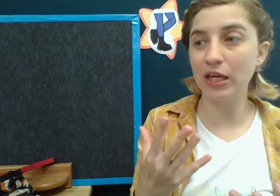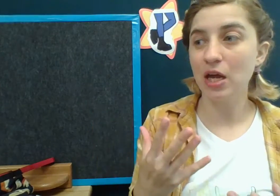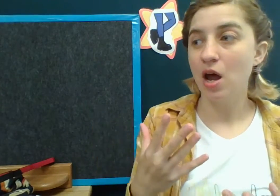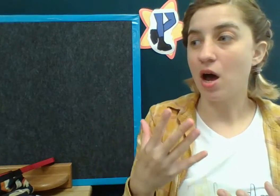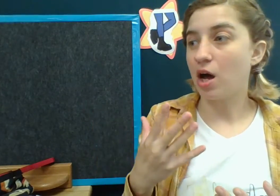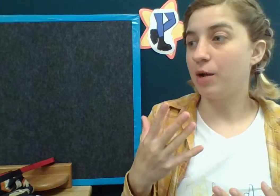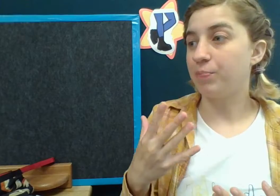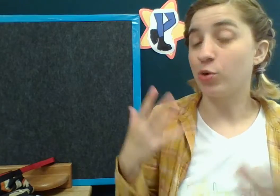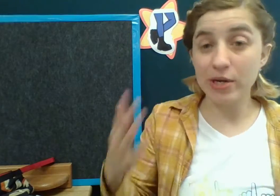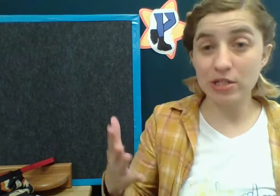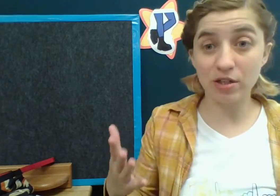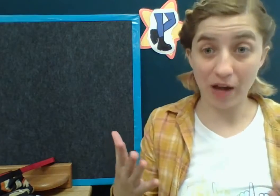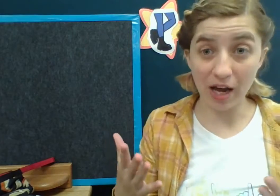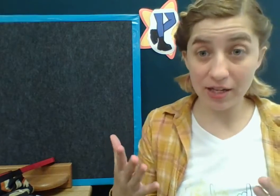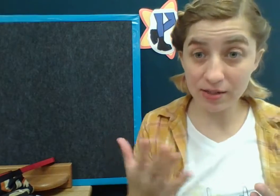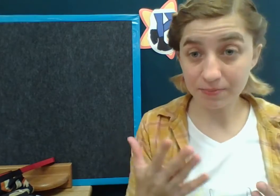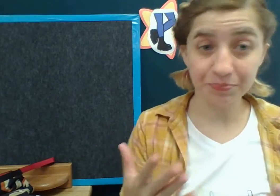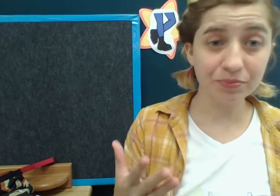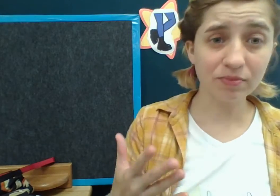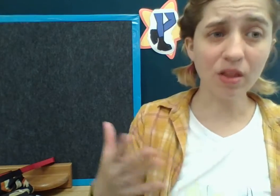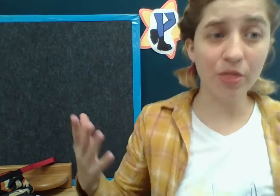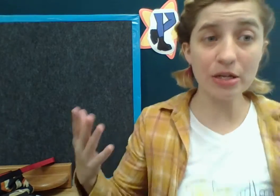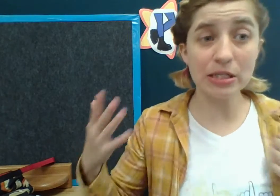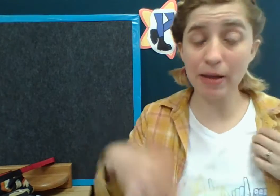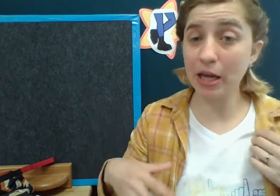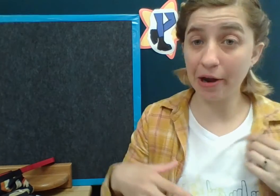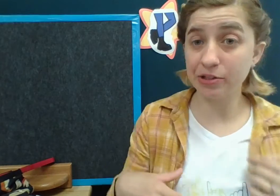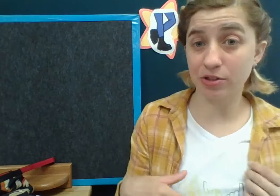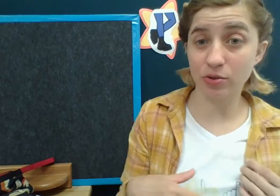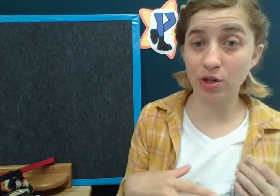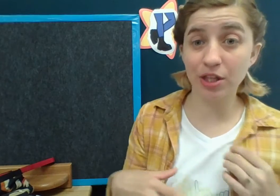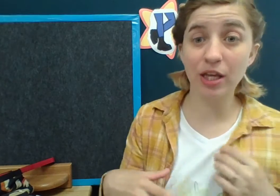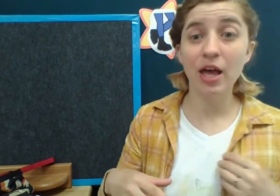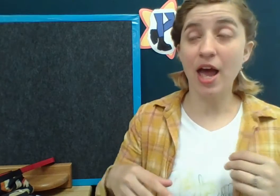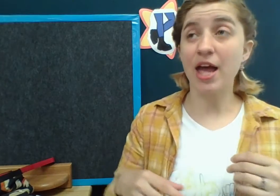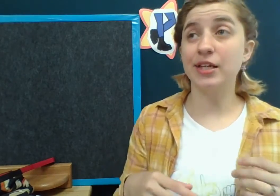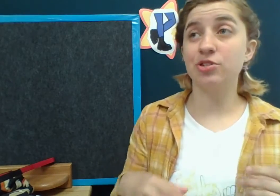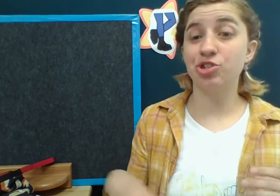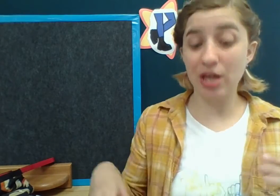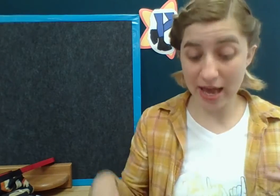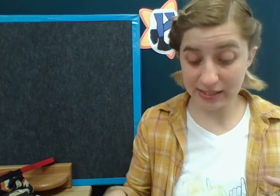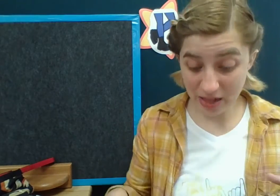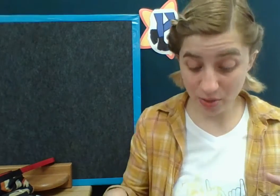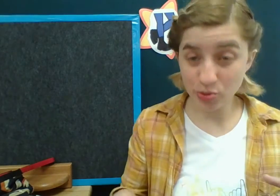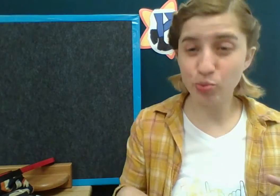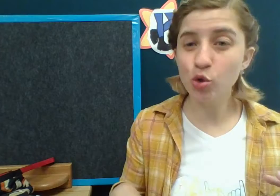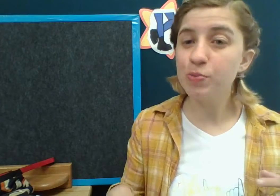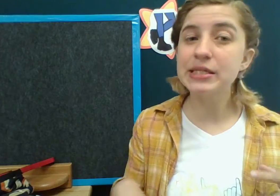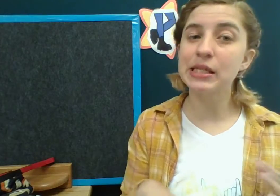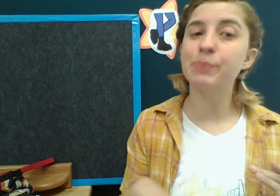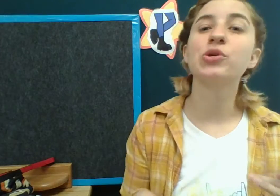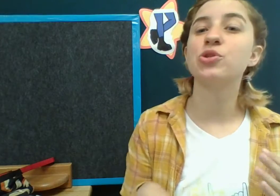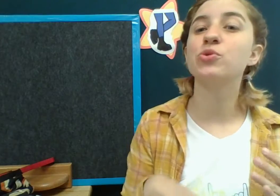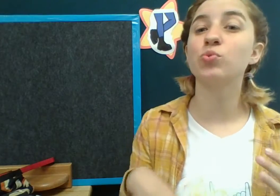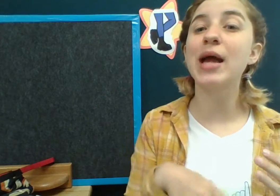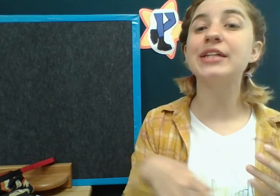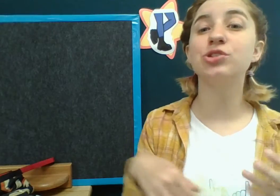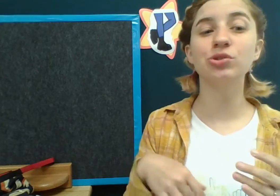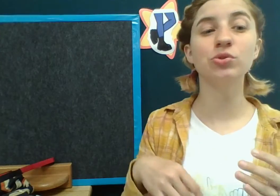movie, The Wizard of Oz. There's the main character Dorothy, and she has on those ruby slippers, those red